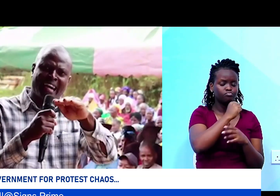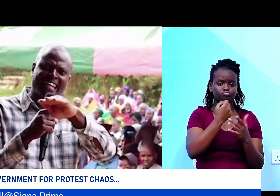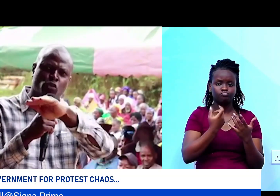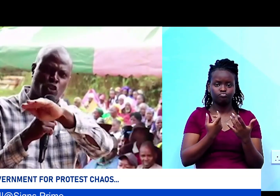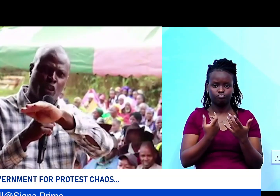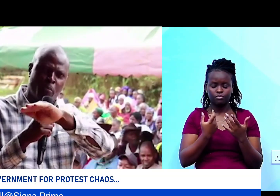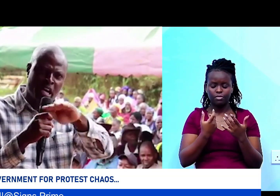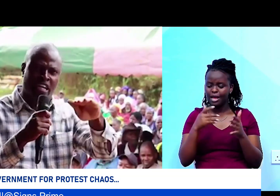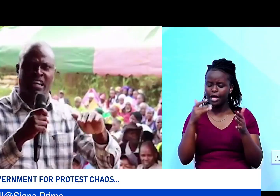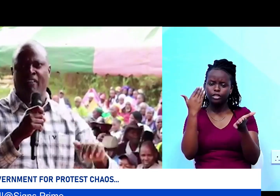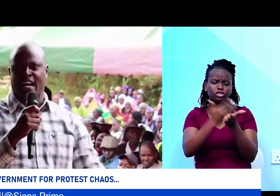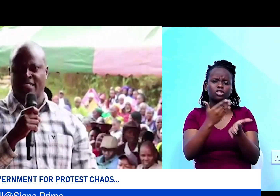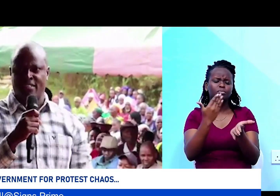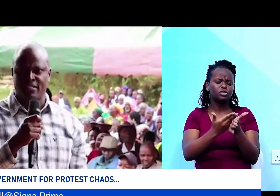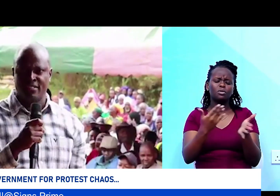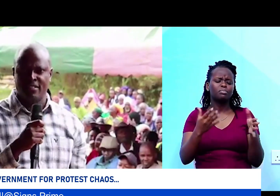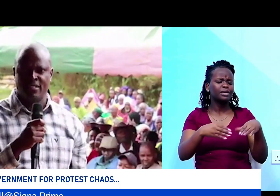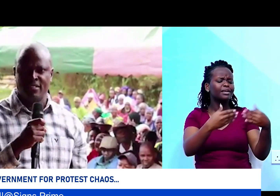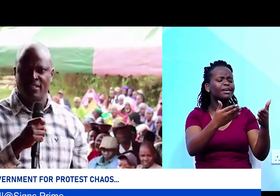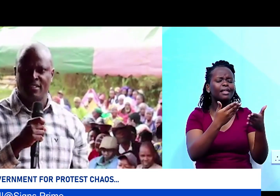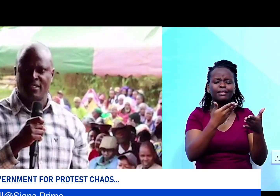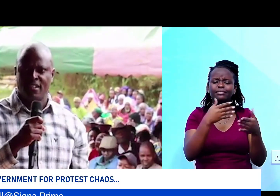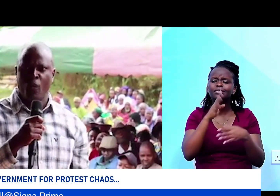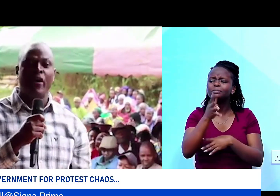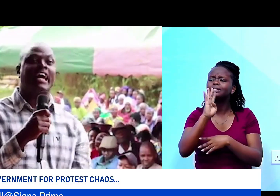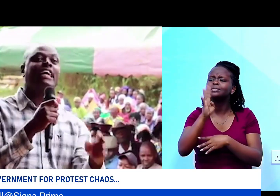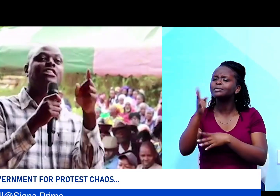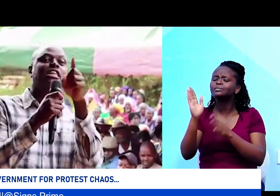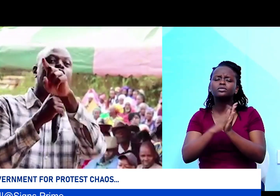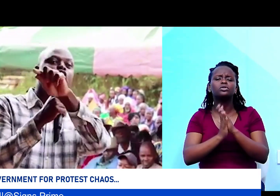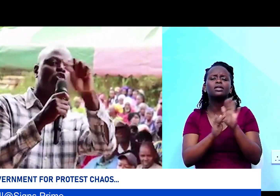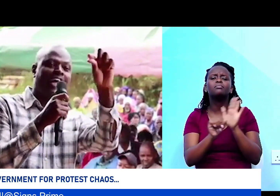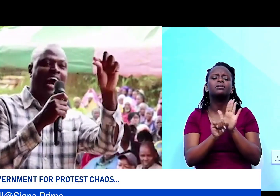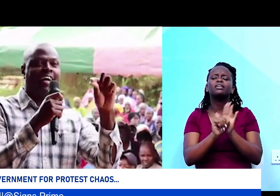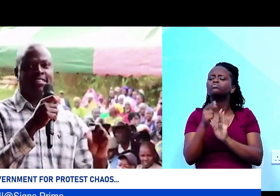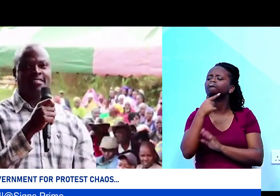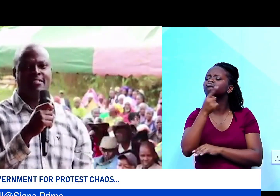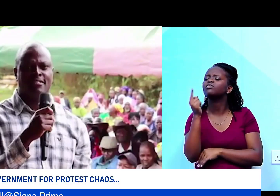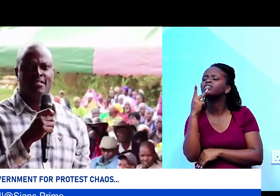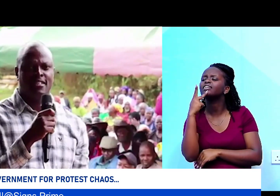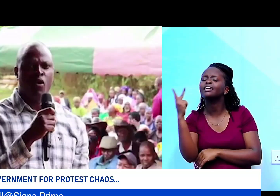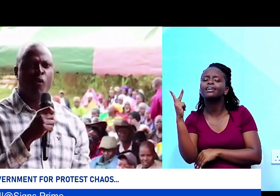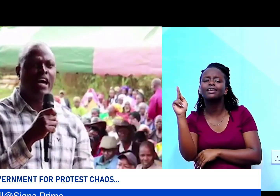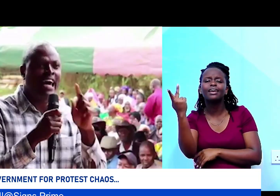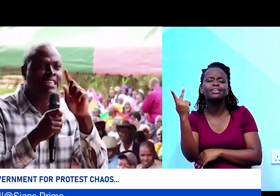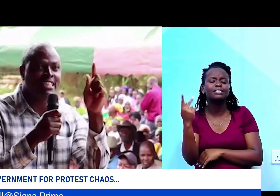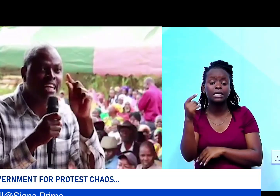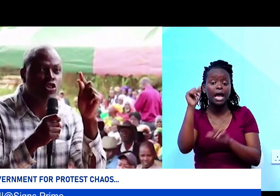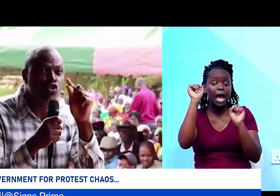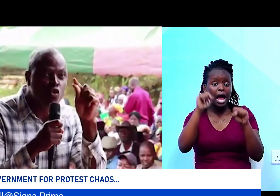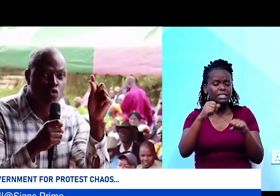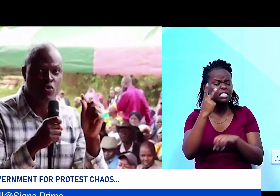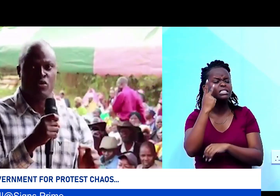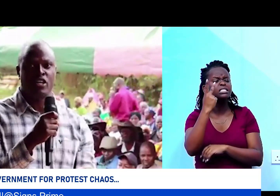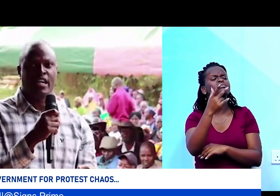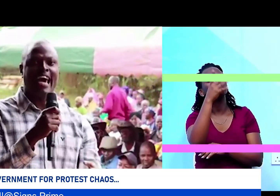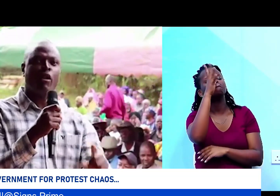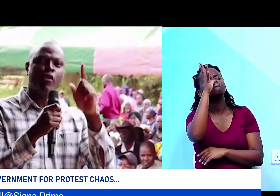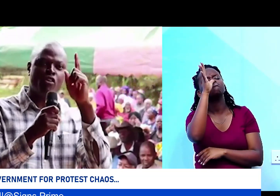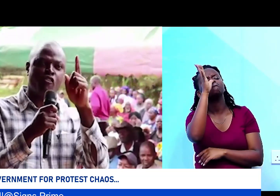Wakenya tu story mingi kila wakati. We can see through the lies. We can see through, and we know